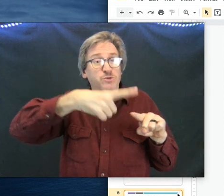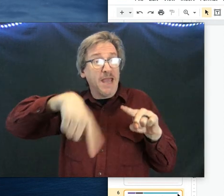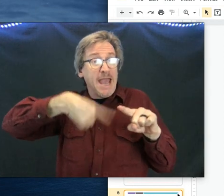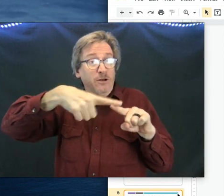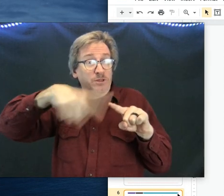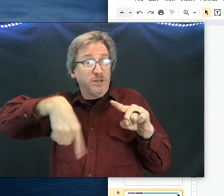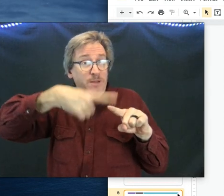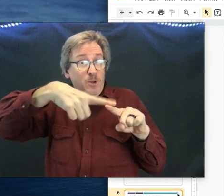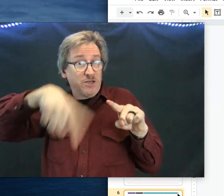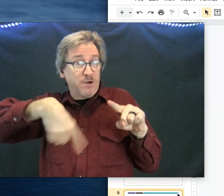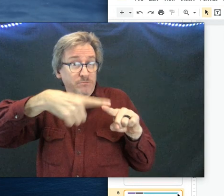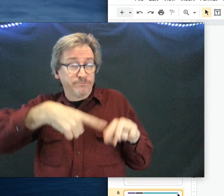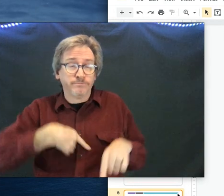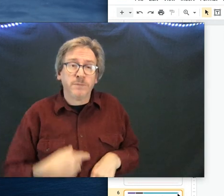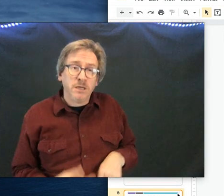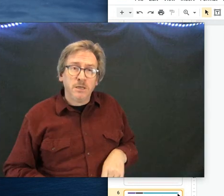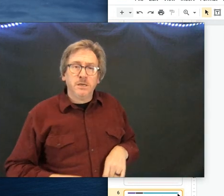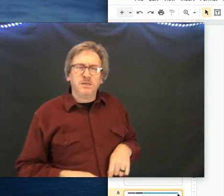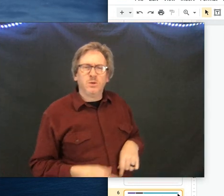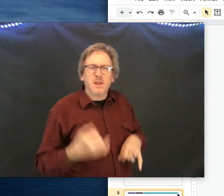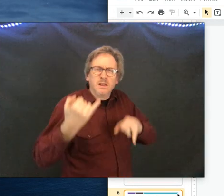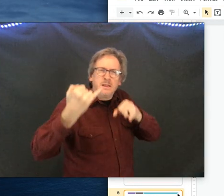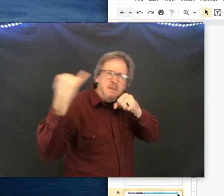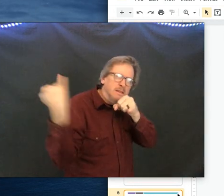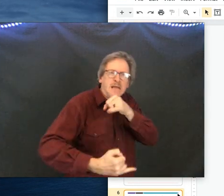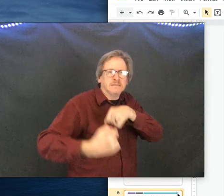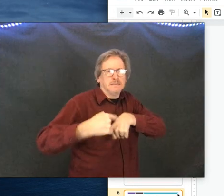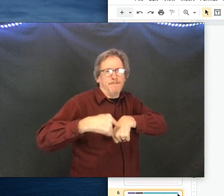and of course we end with the WH, right?